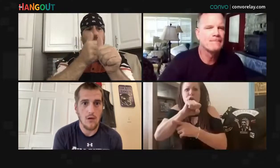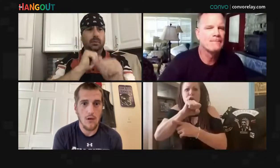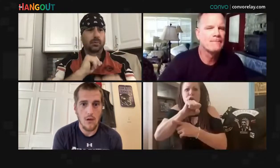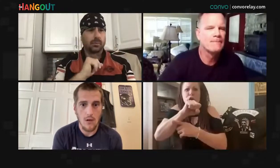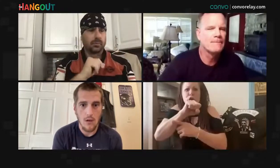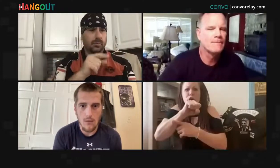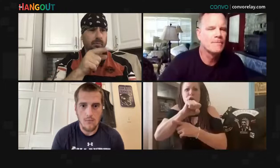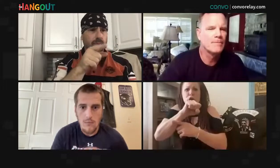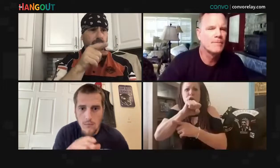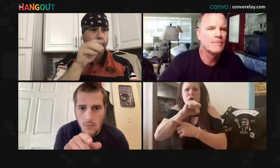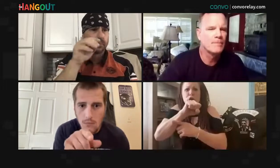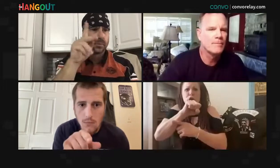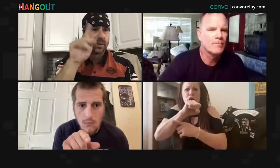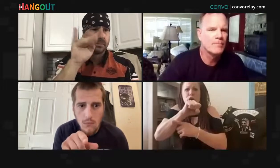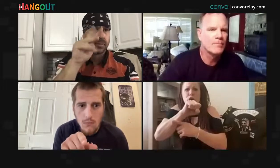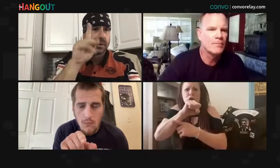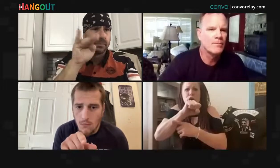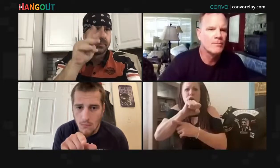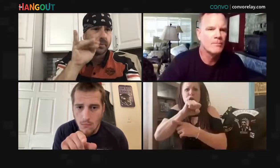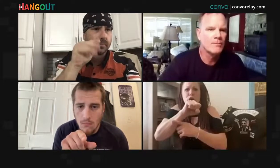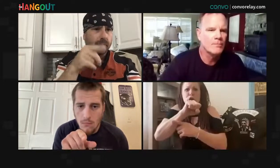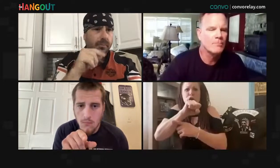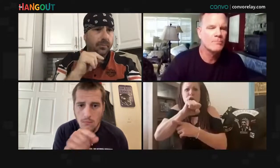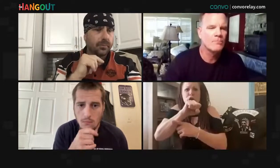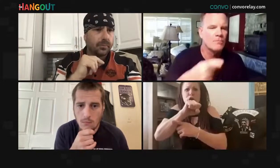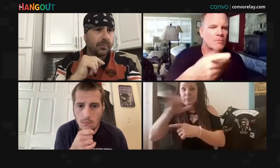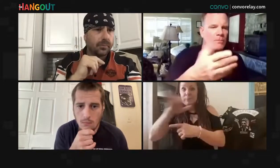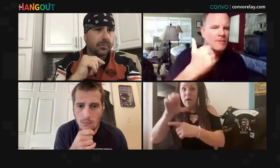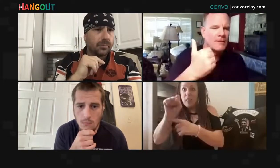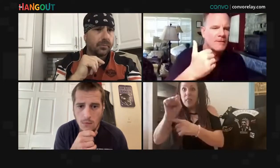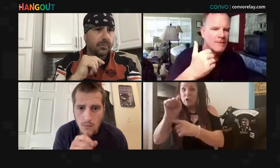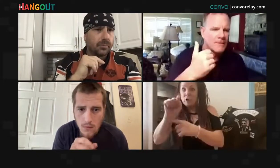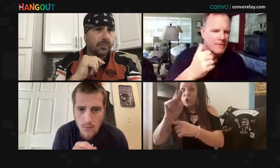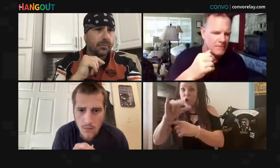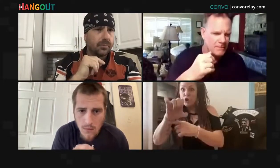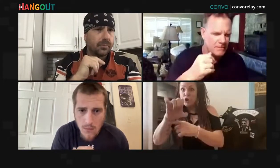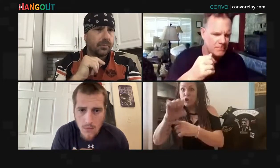I hope I think Kimberly had something that she wanted to say.